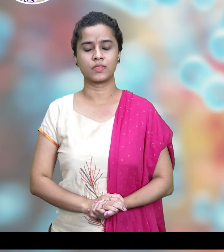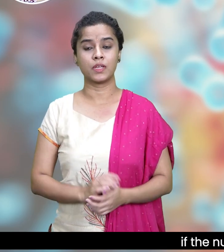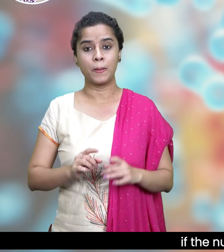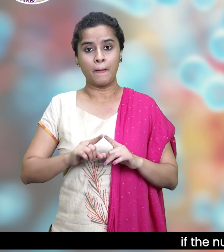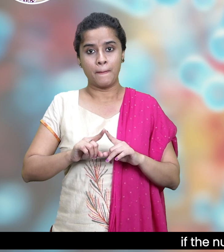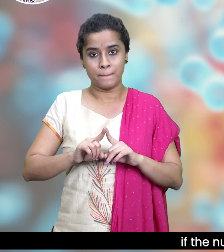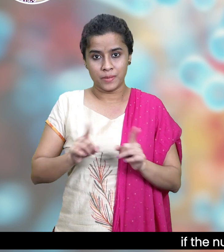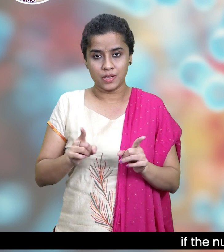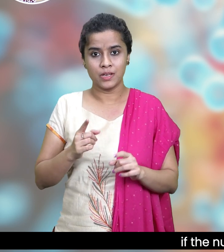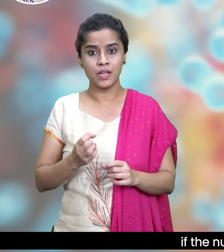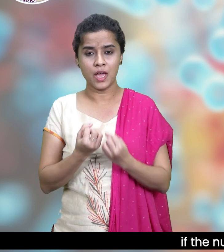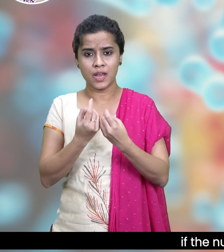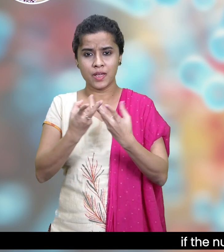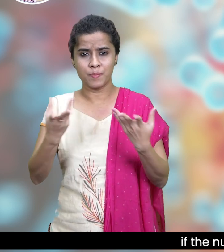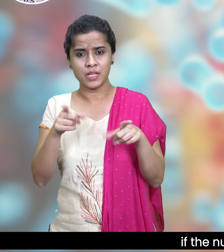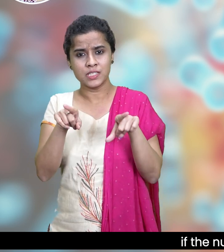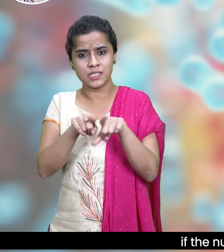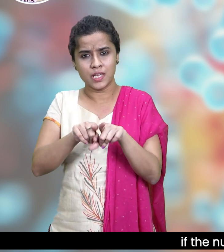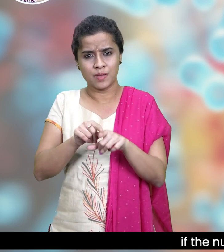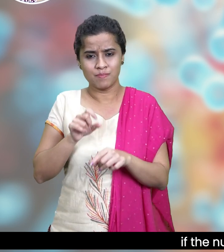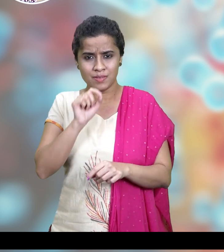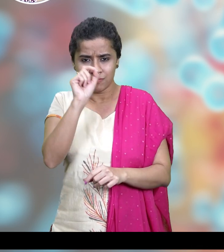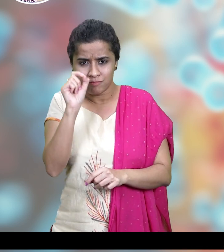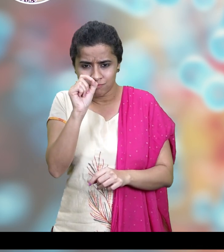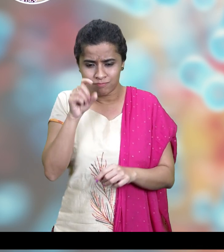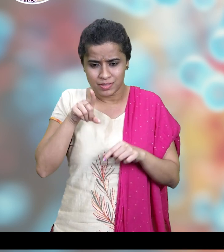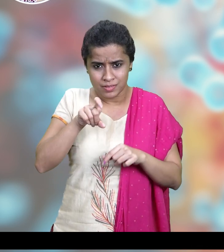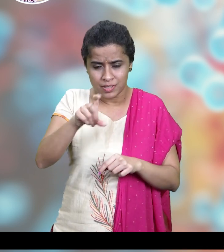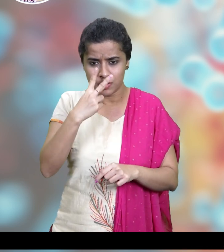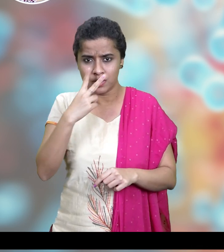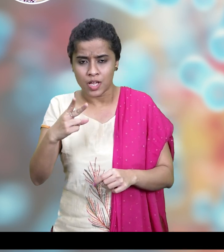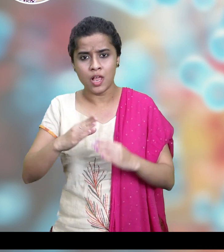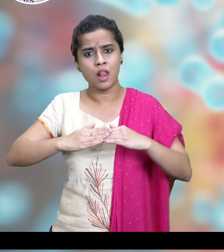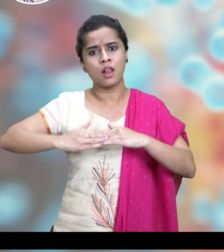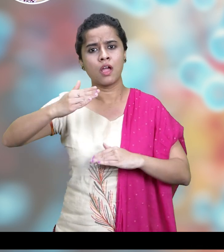But if the number of the same microbe is large,